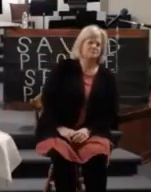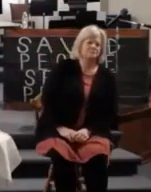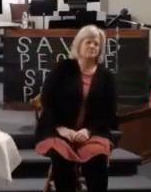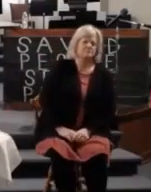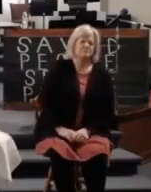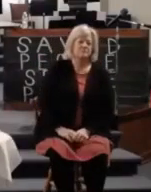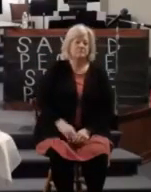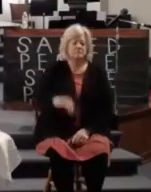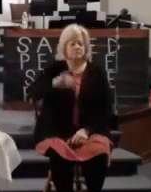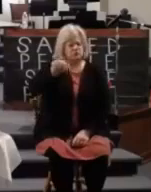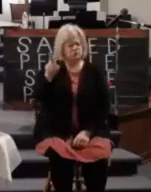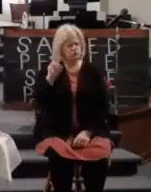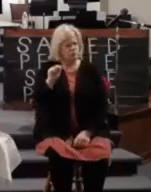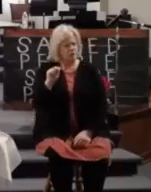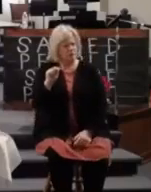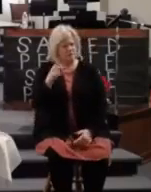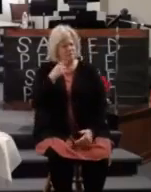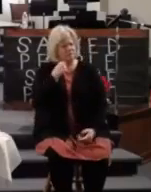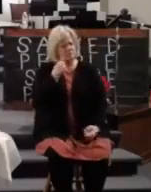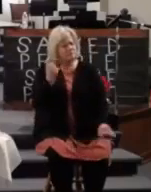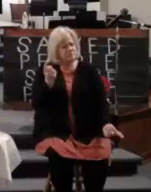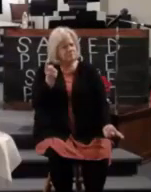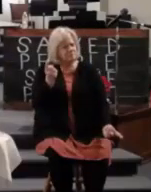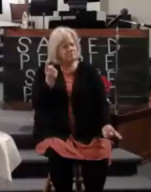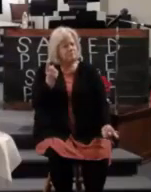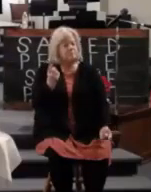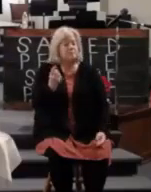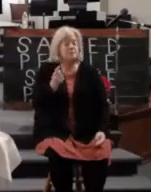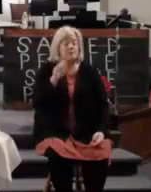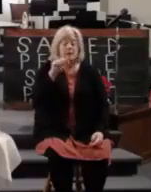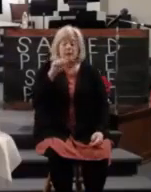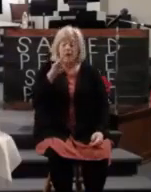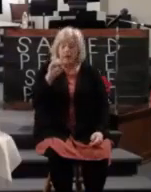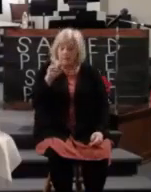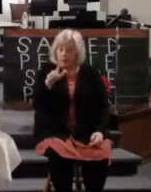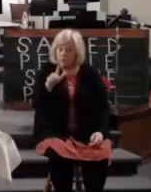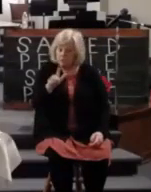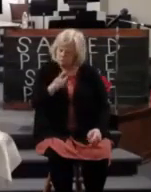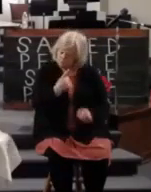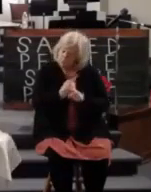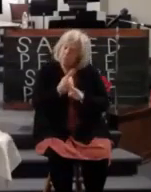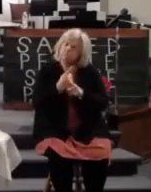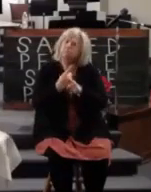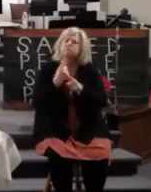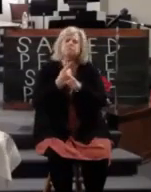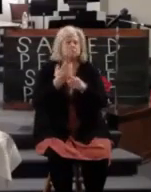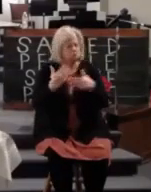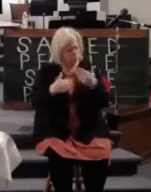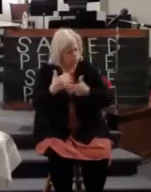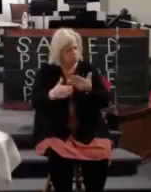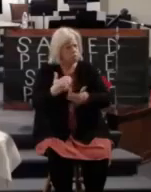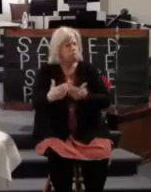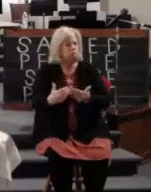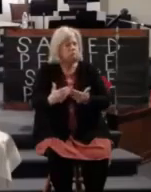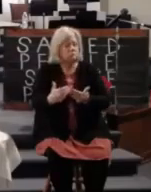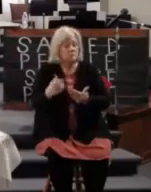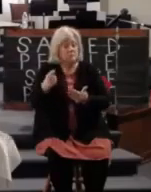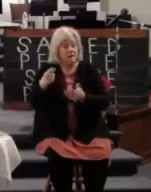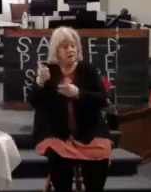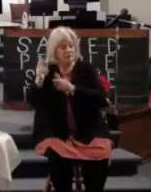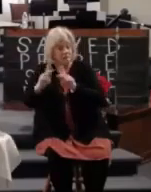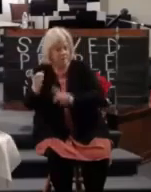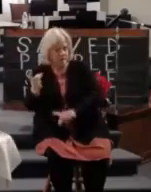What John is trying to tell us here is even though Abel did what was right, he was hated for it.